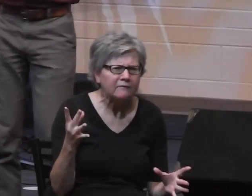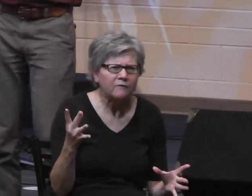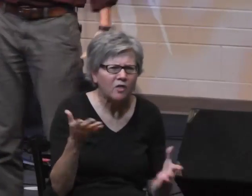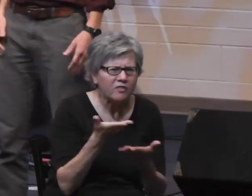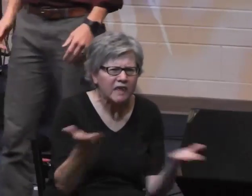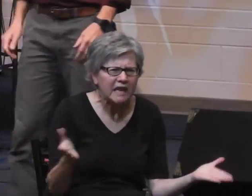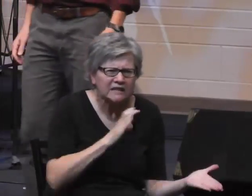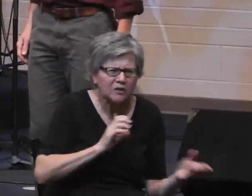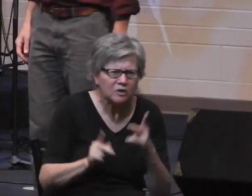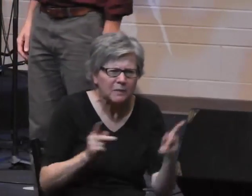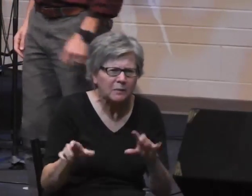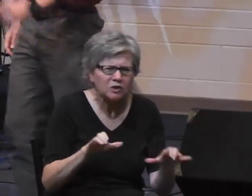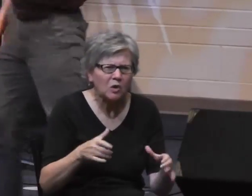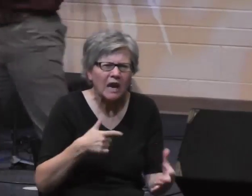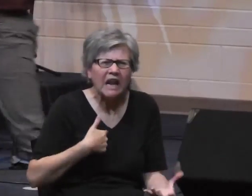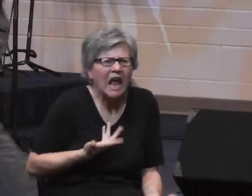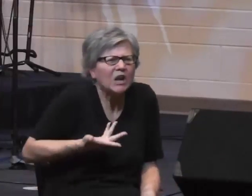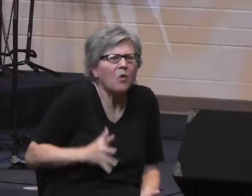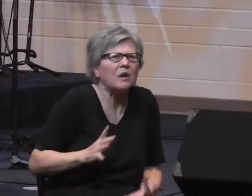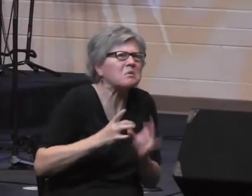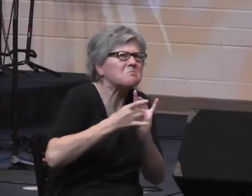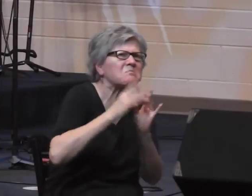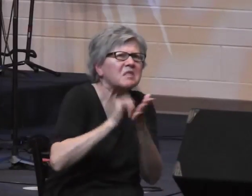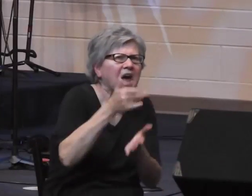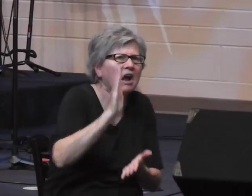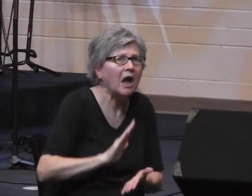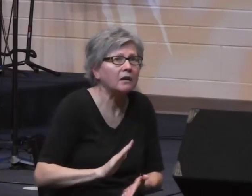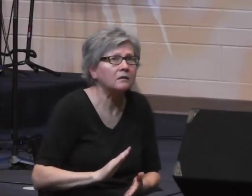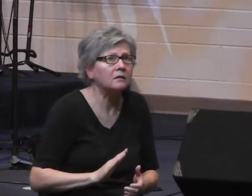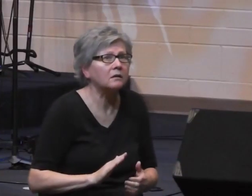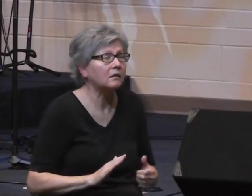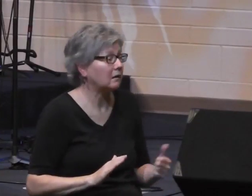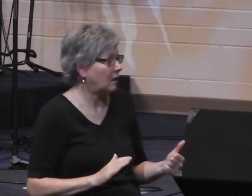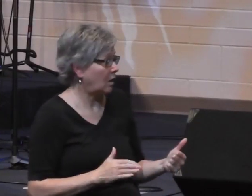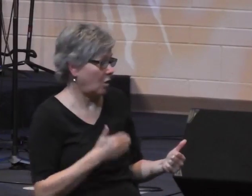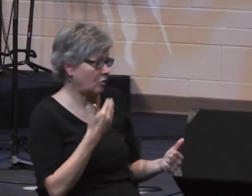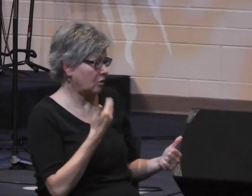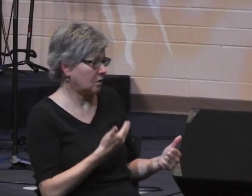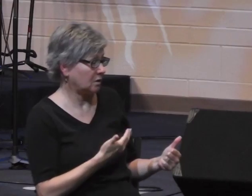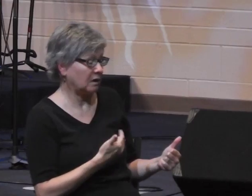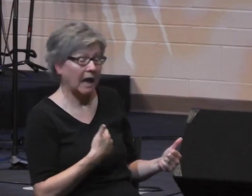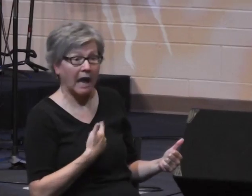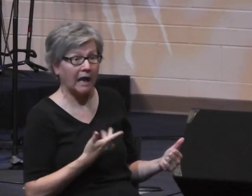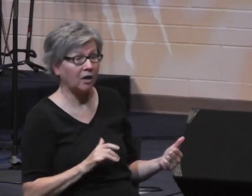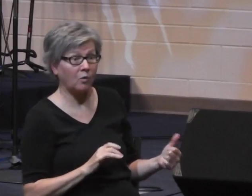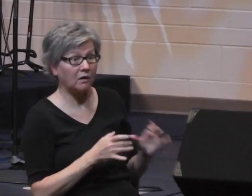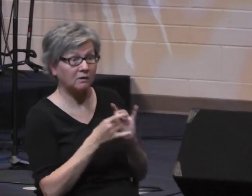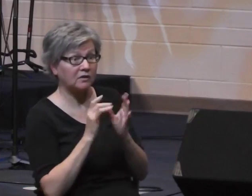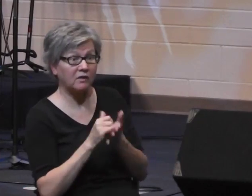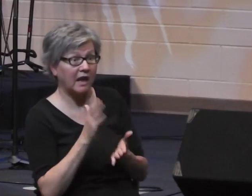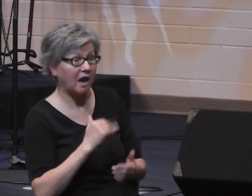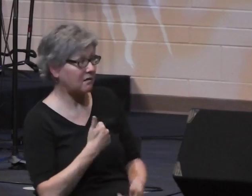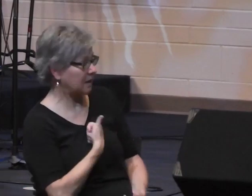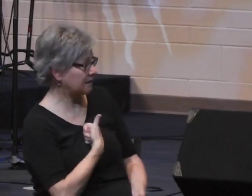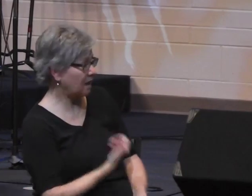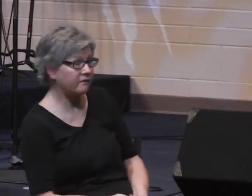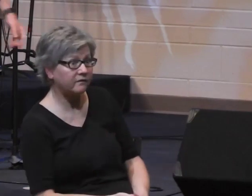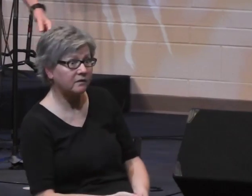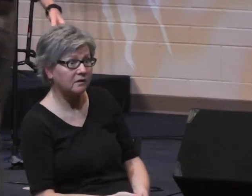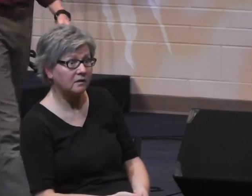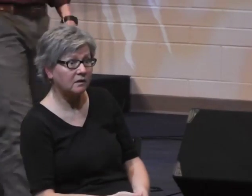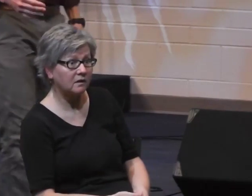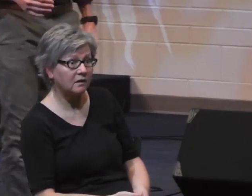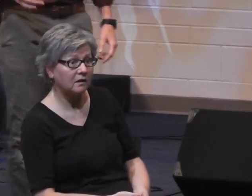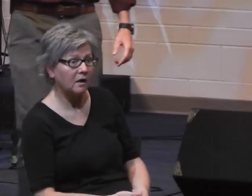do, and I want nothing to do with that God. Good. I don't want anything to do with that God either. Oh, yeah, but